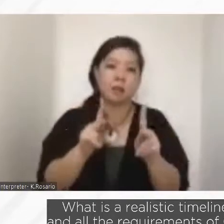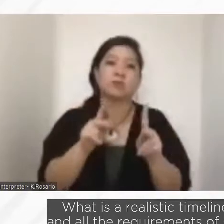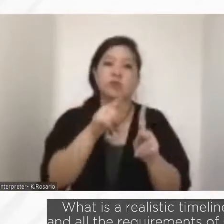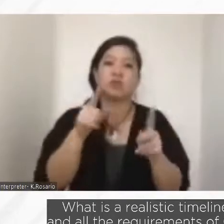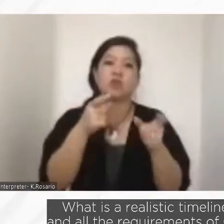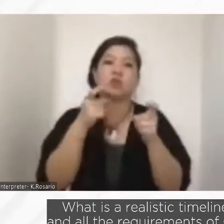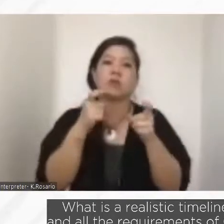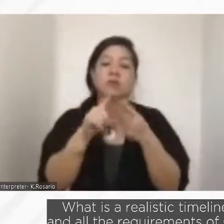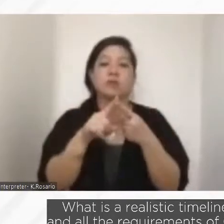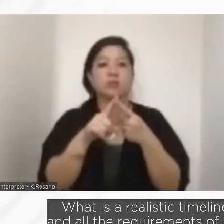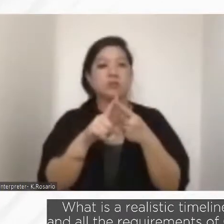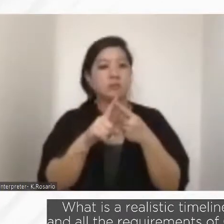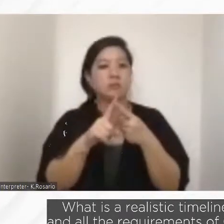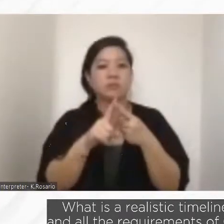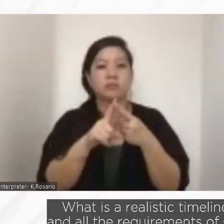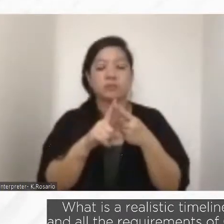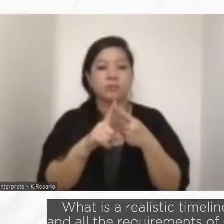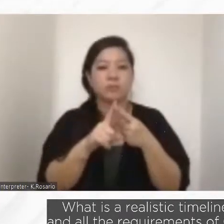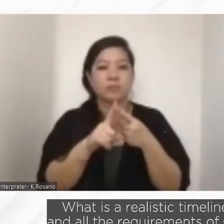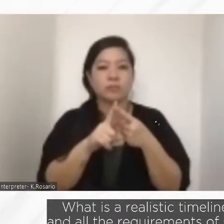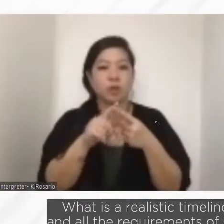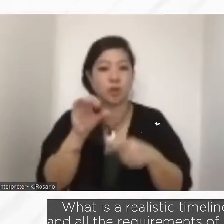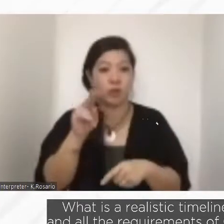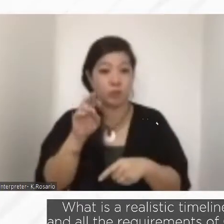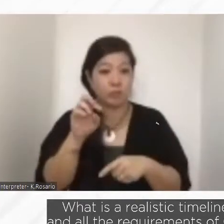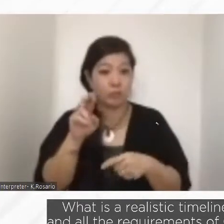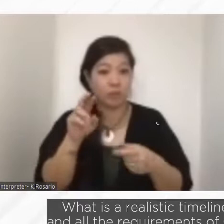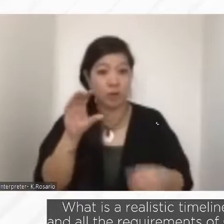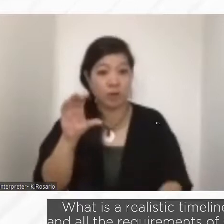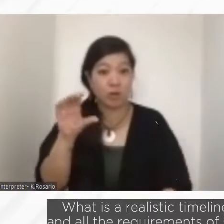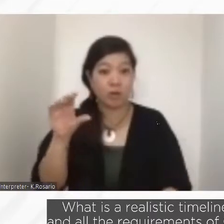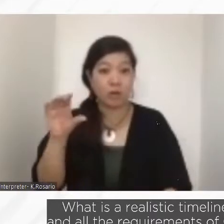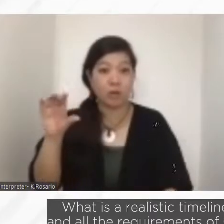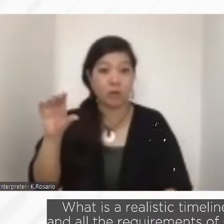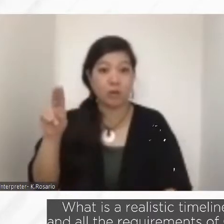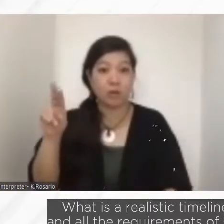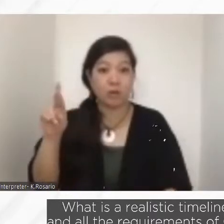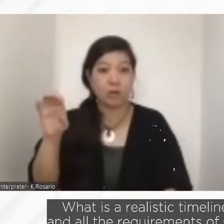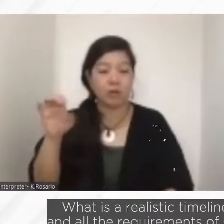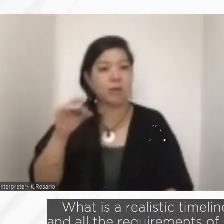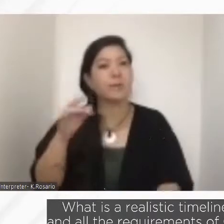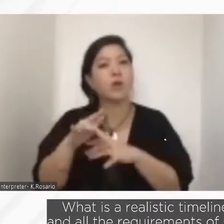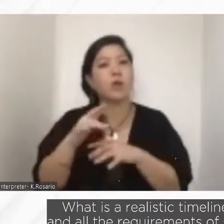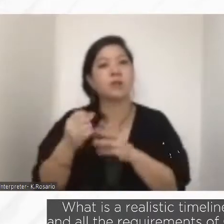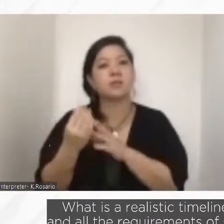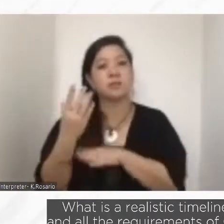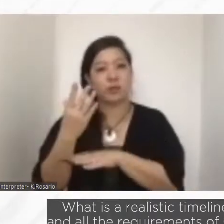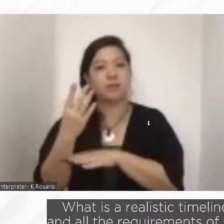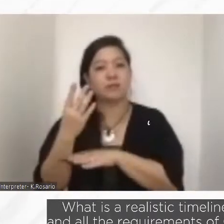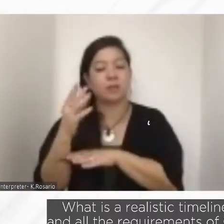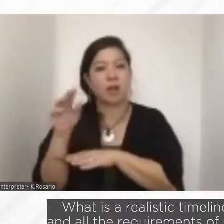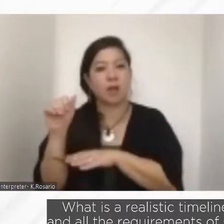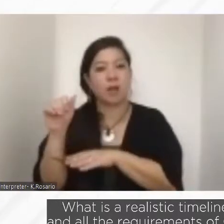herd immunity. So I think it's possible by late winter, early spring. I